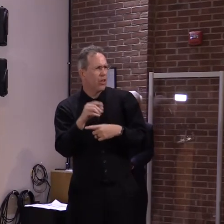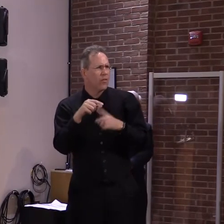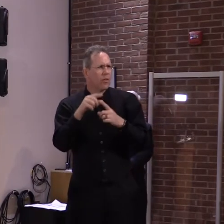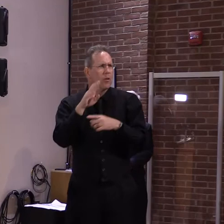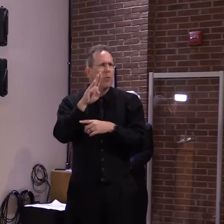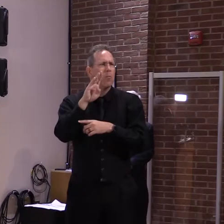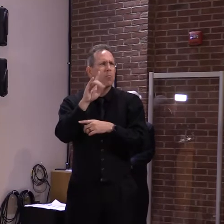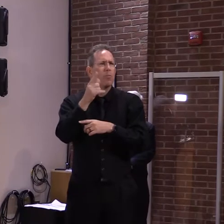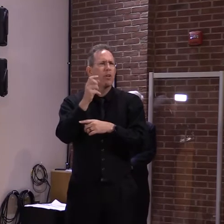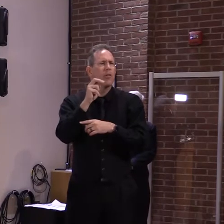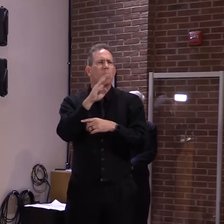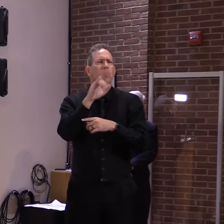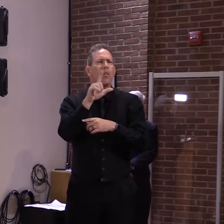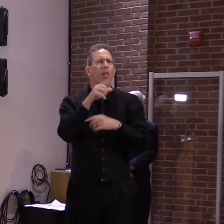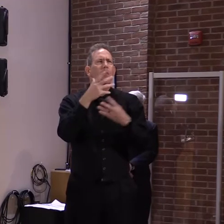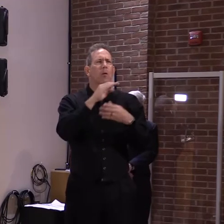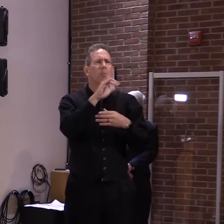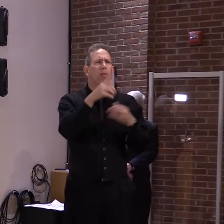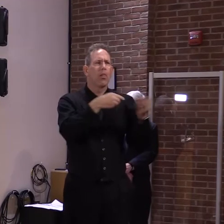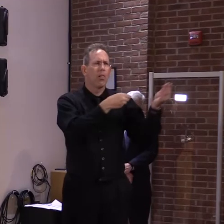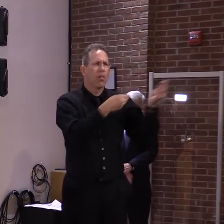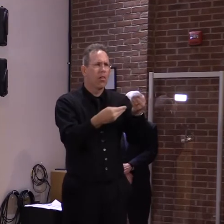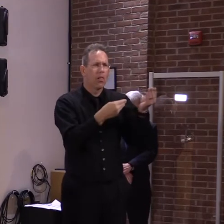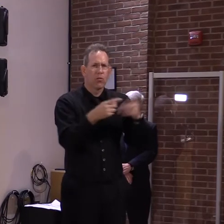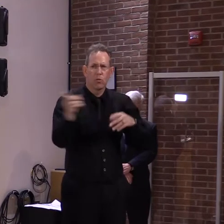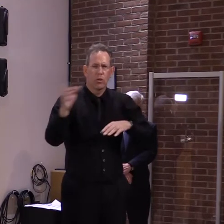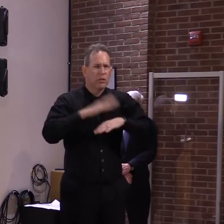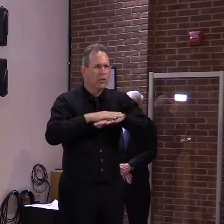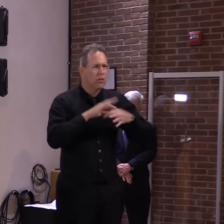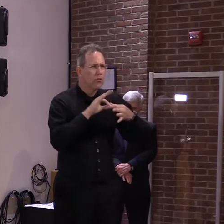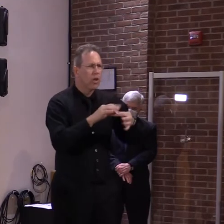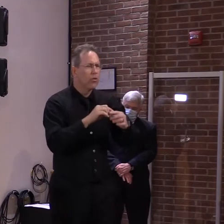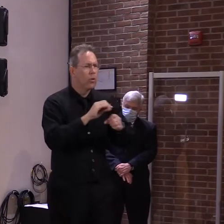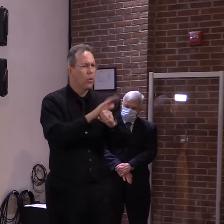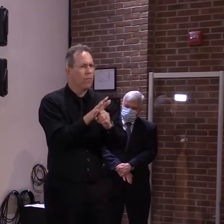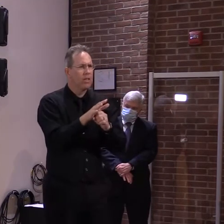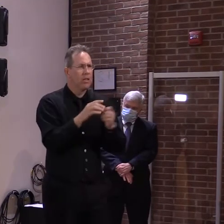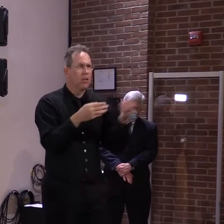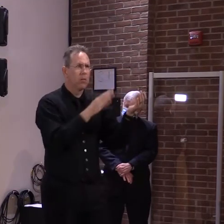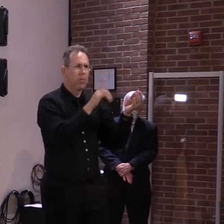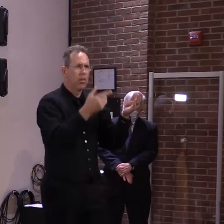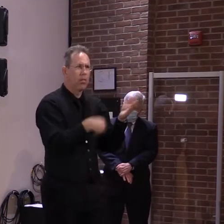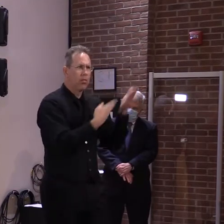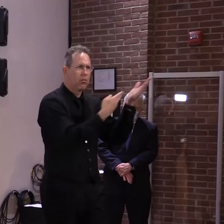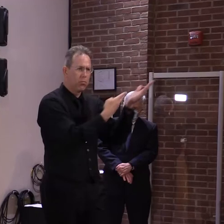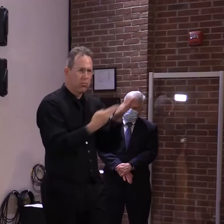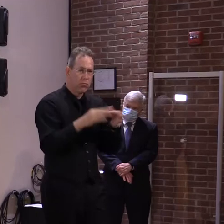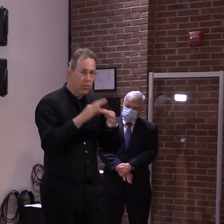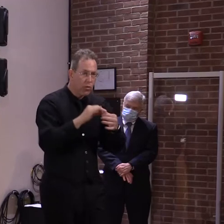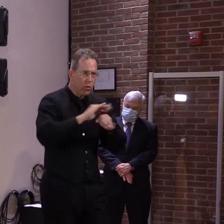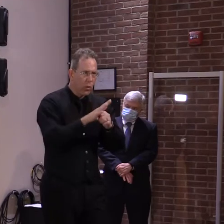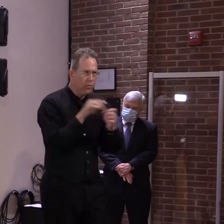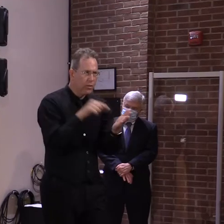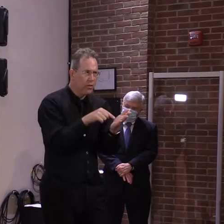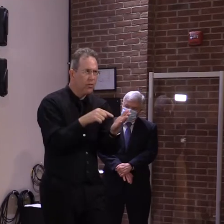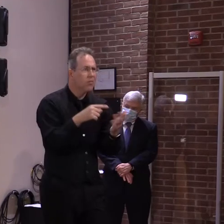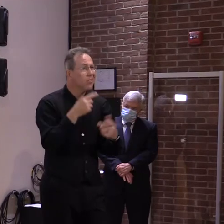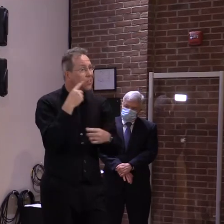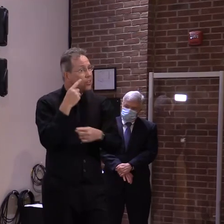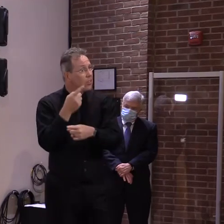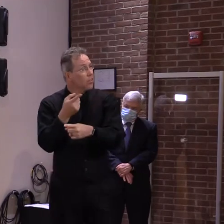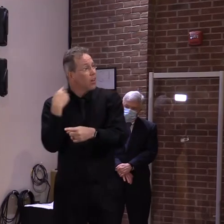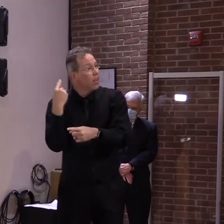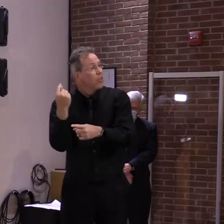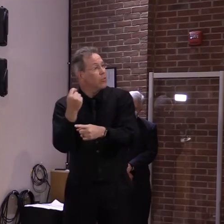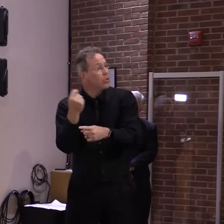were or were not COVID-related. You said somebody could look into it. I was wondering if your staff was able to come up with a percentage or some